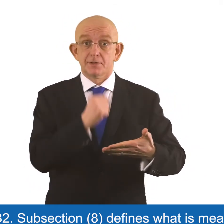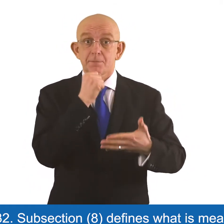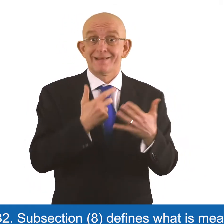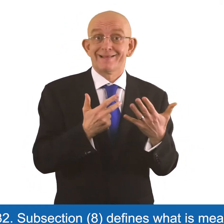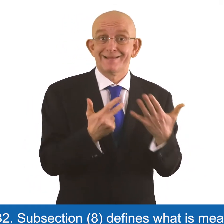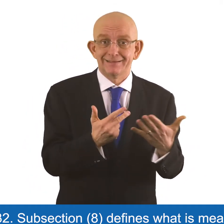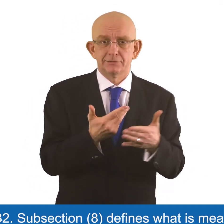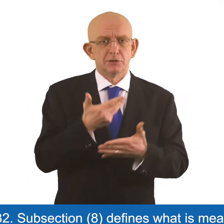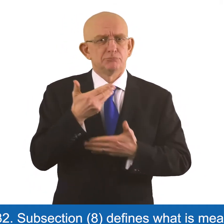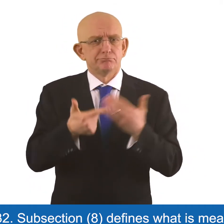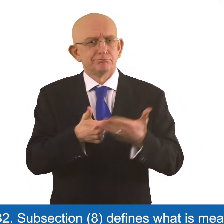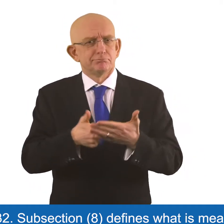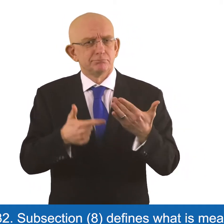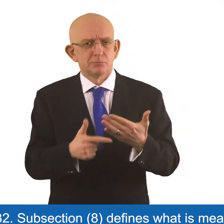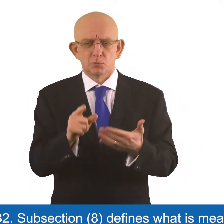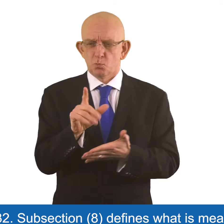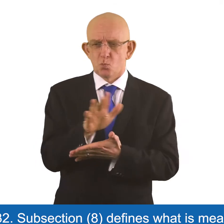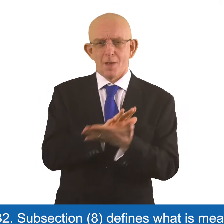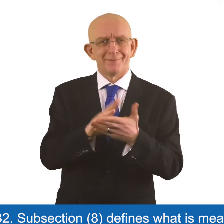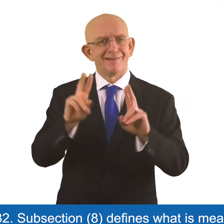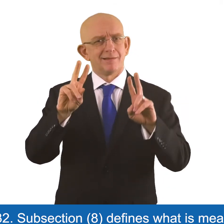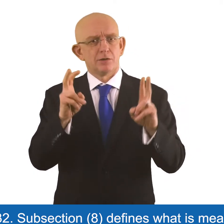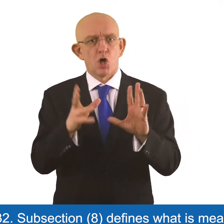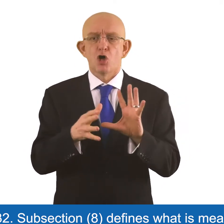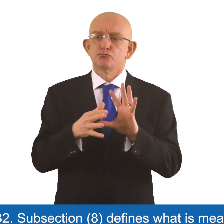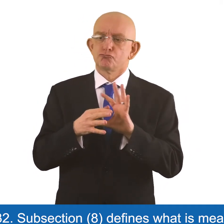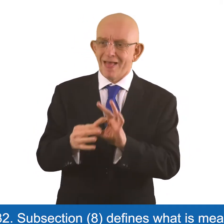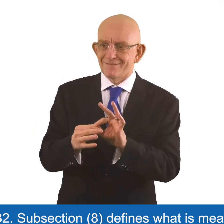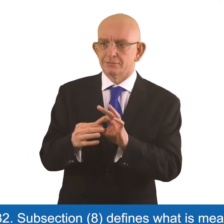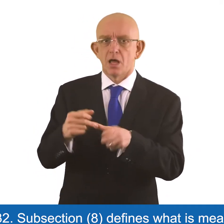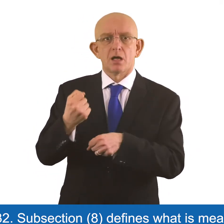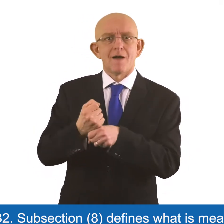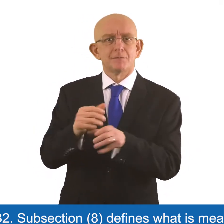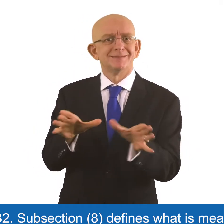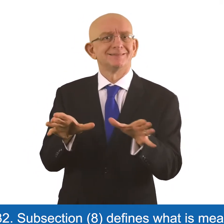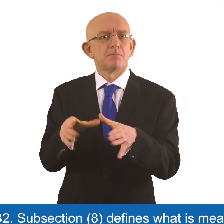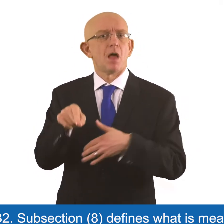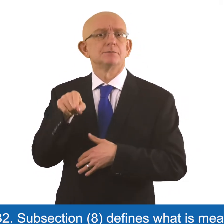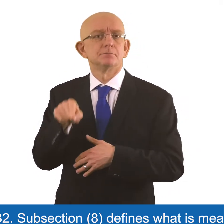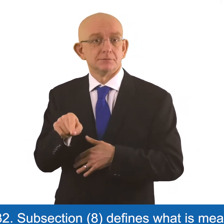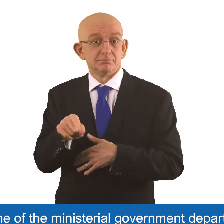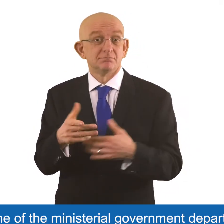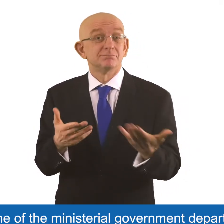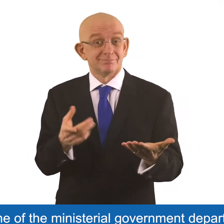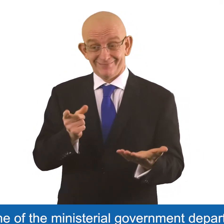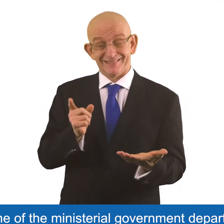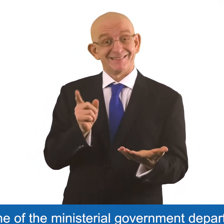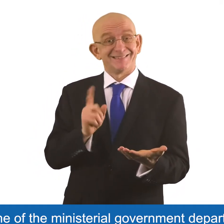32. Subsection 8 defines what is meant by a relevant government department. It is one